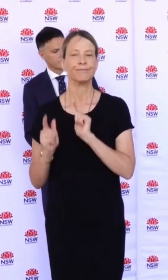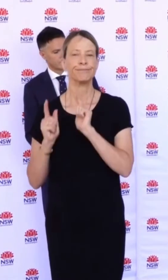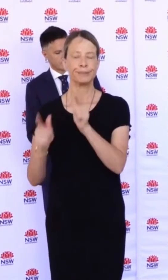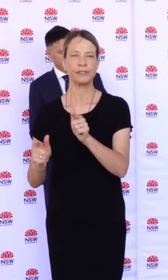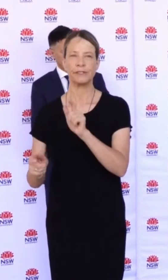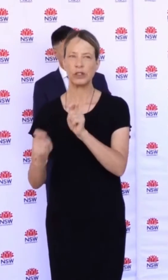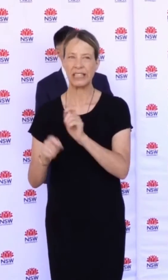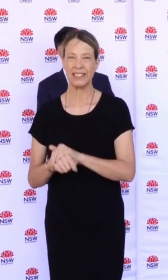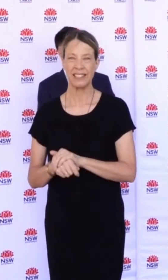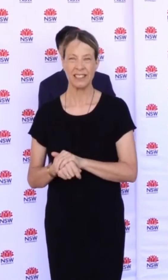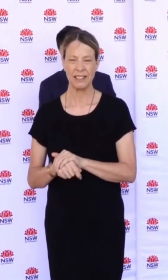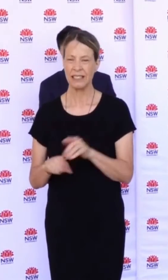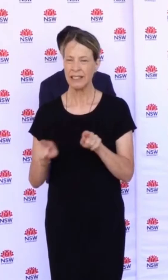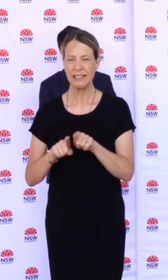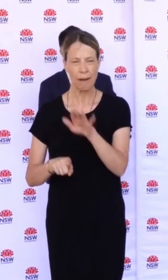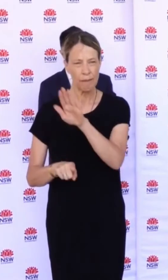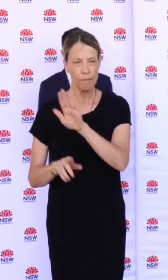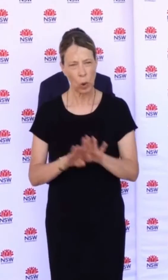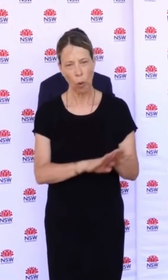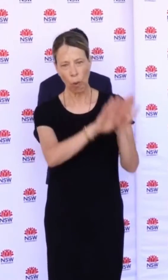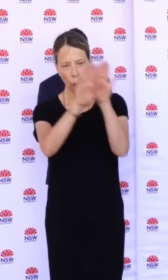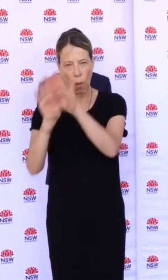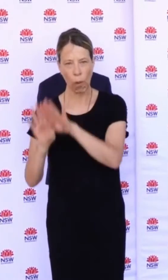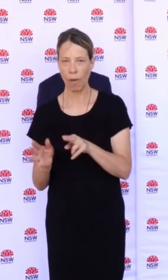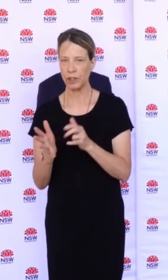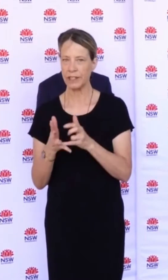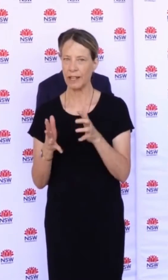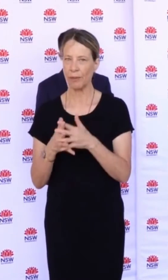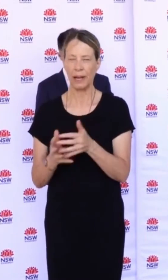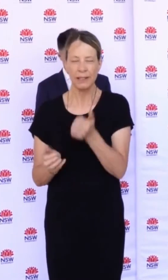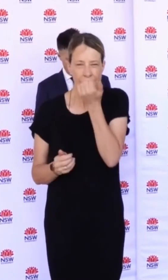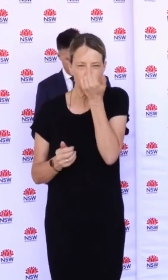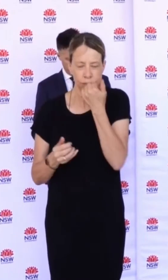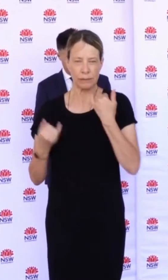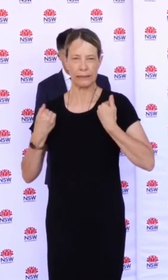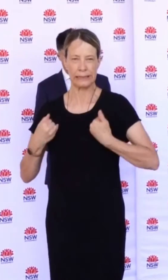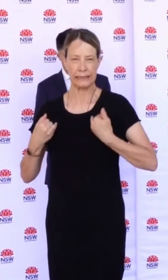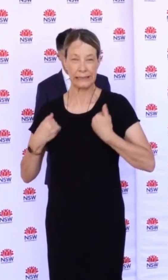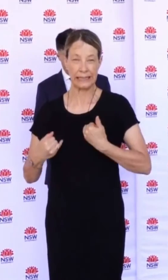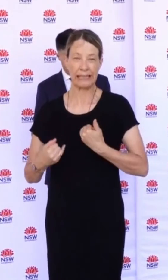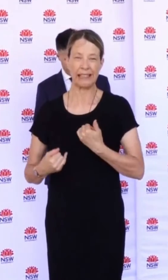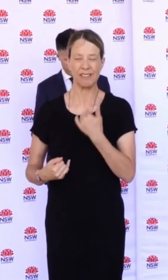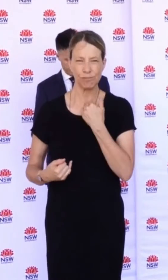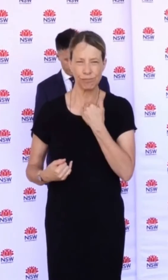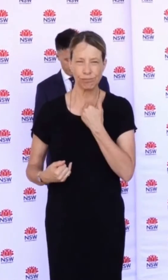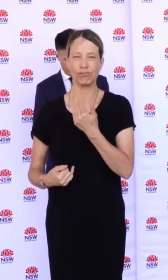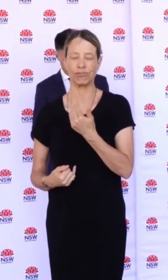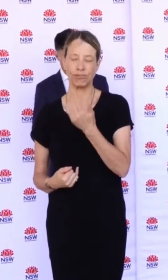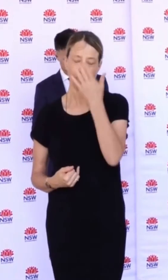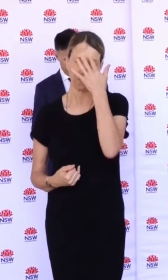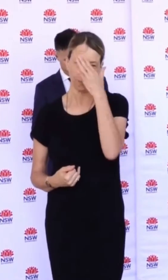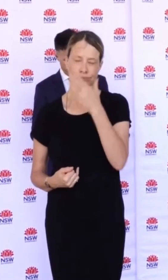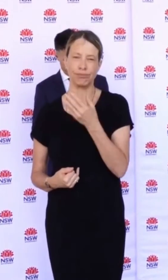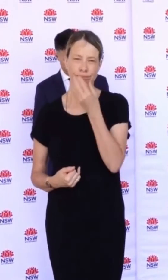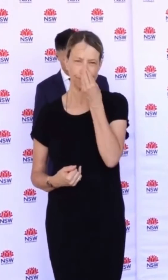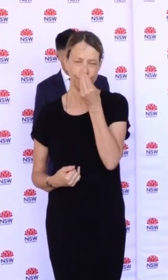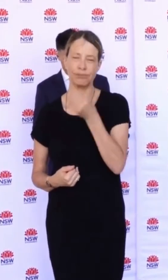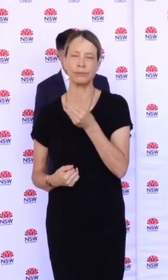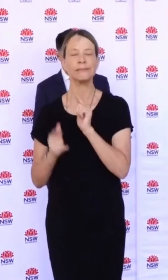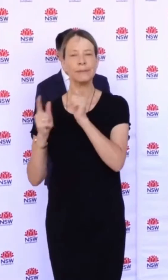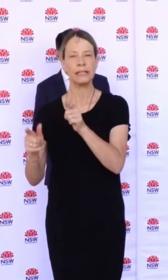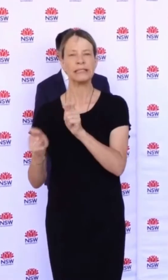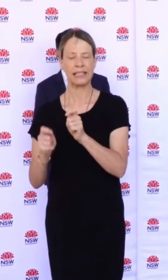don't hesitate. On the day you get those symptoms, come forward for testing. There are plenty of clinics, over 300 clinics across the state where